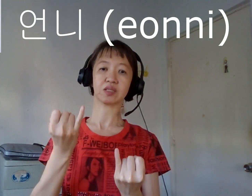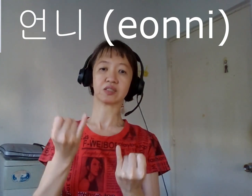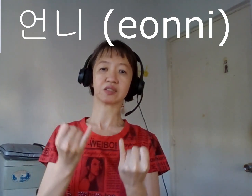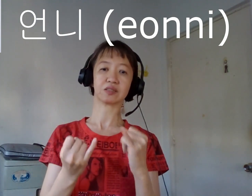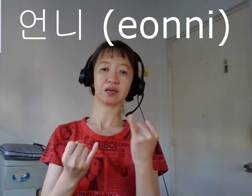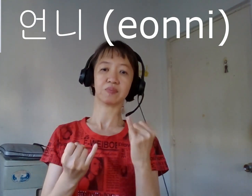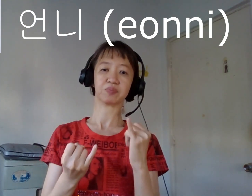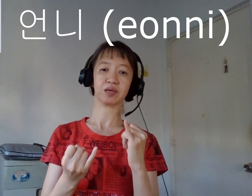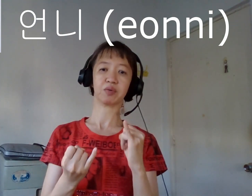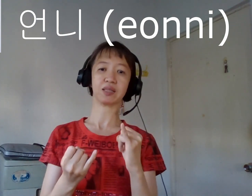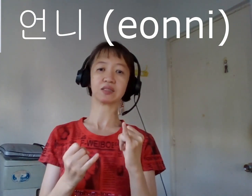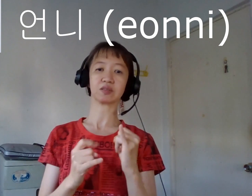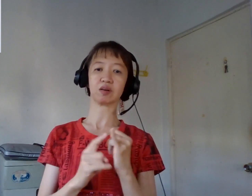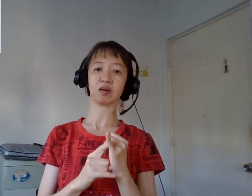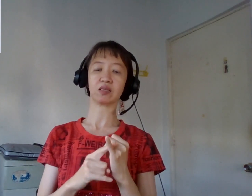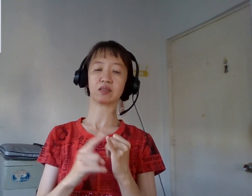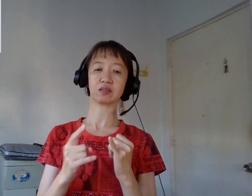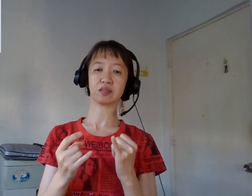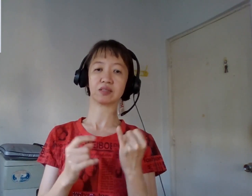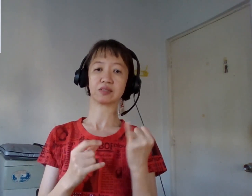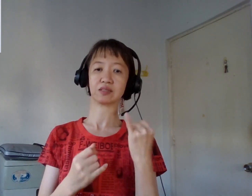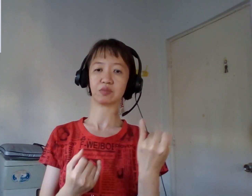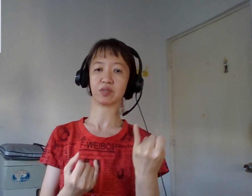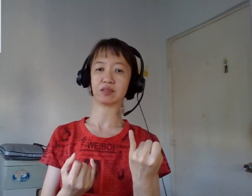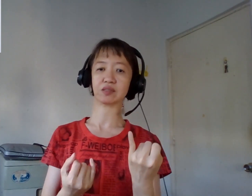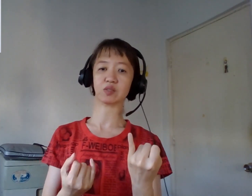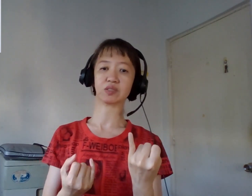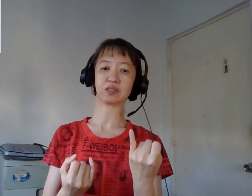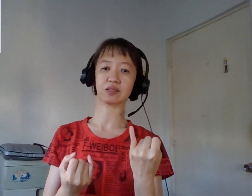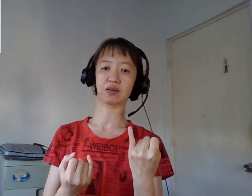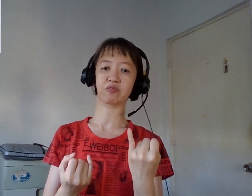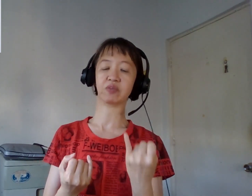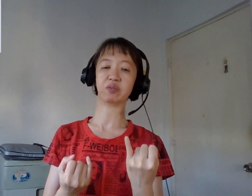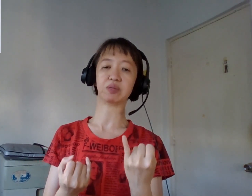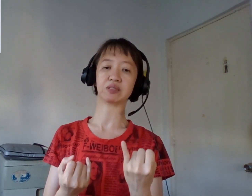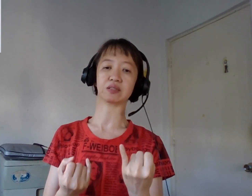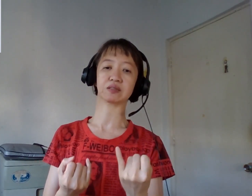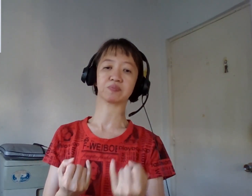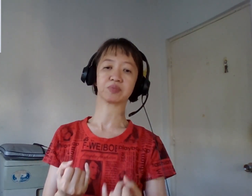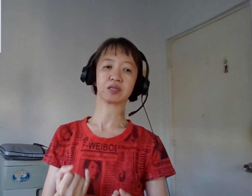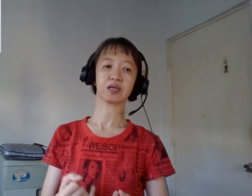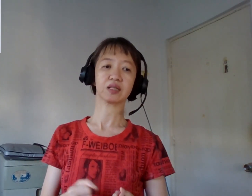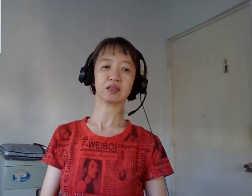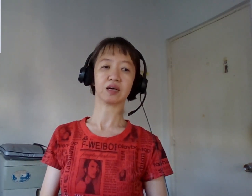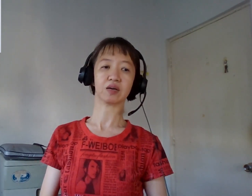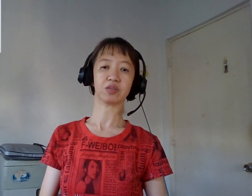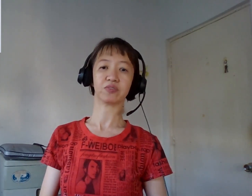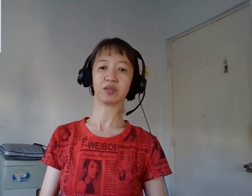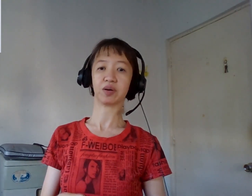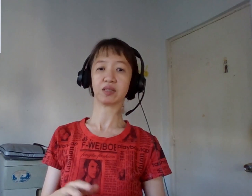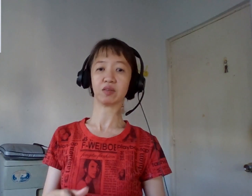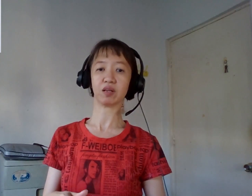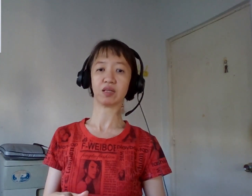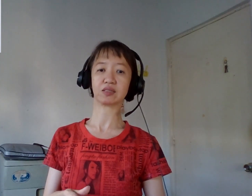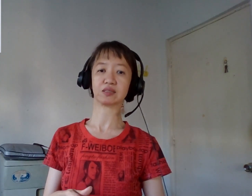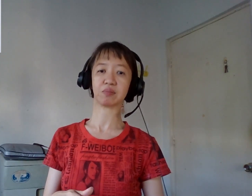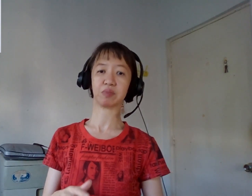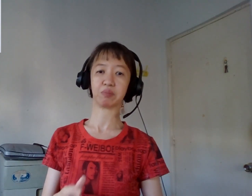that's the one calling is this one. So it's the female side. Now, if the one calling is a